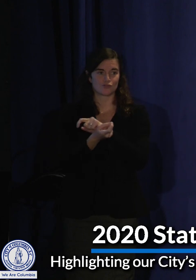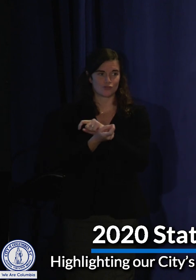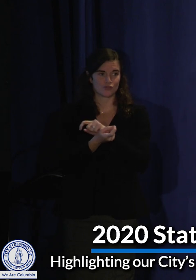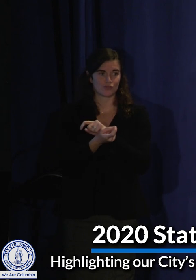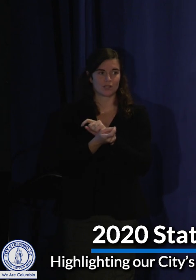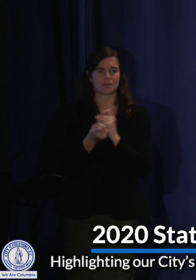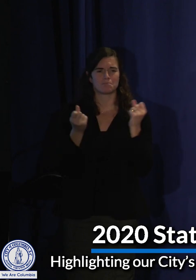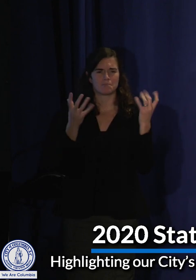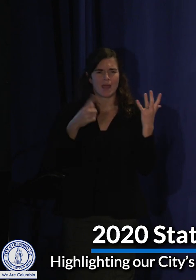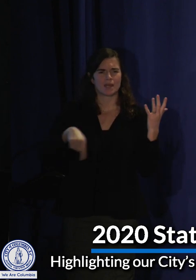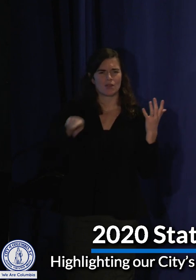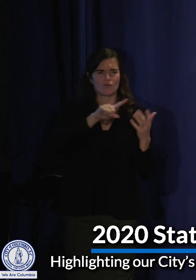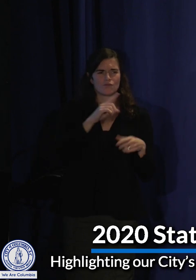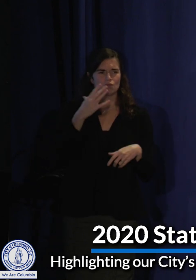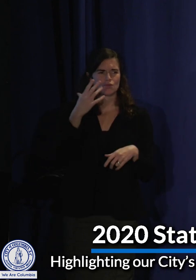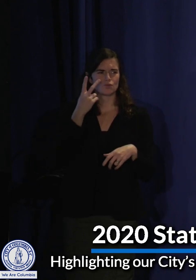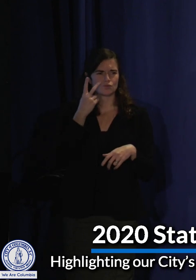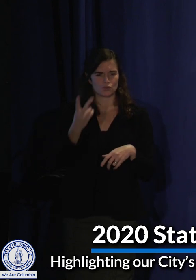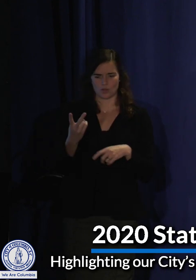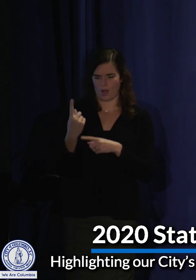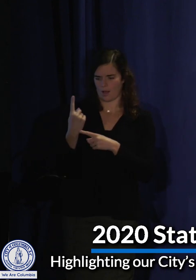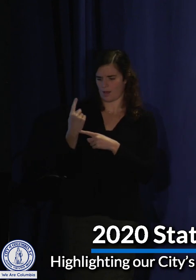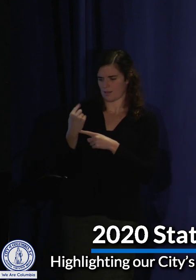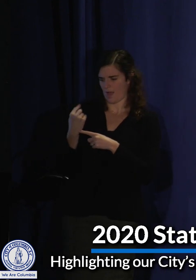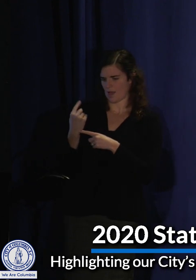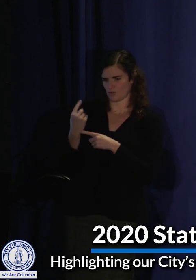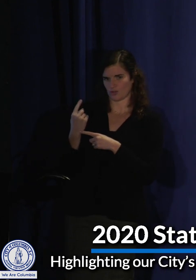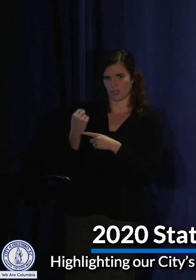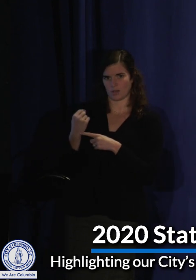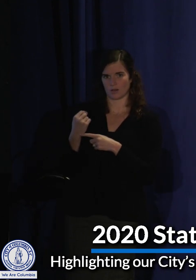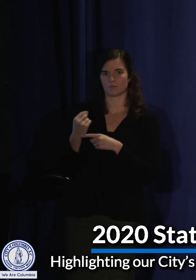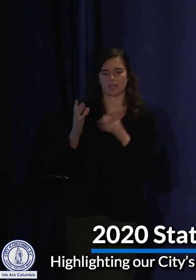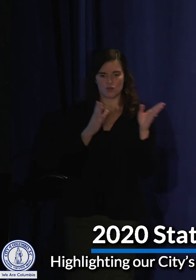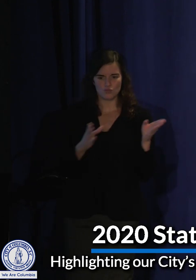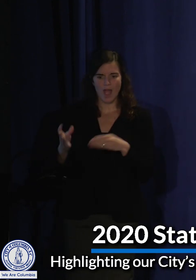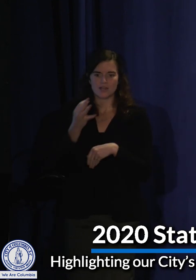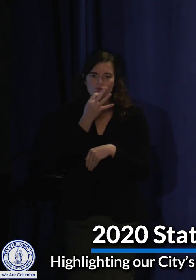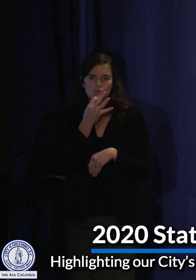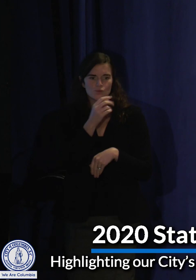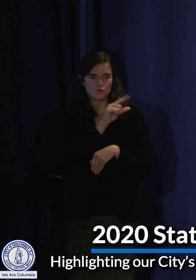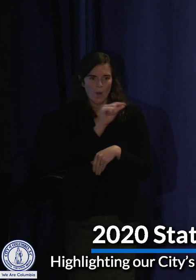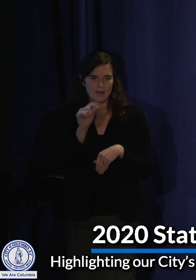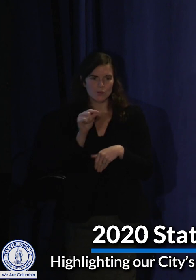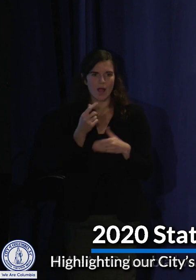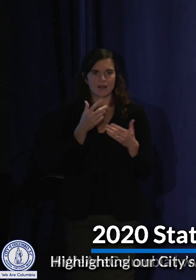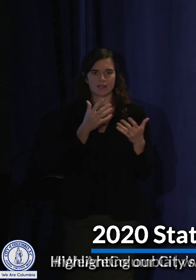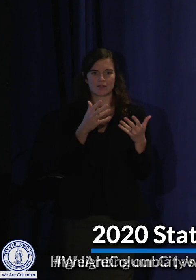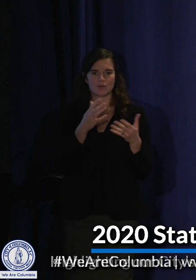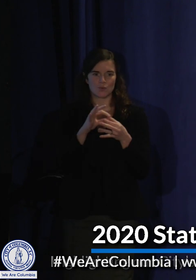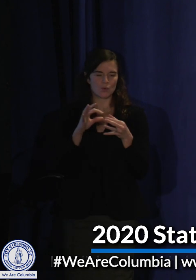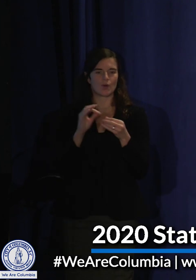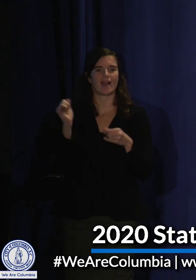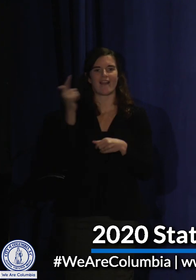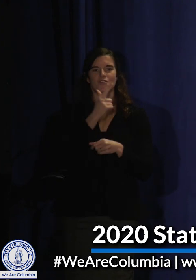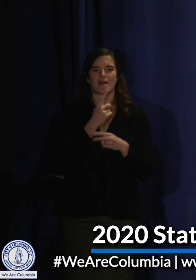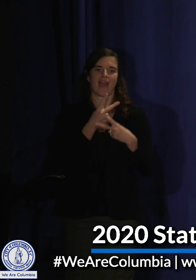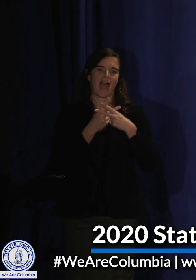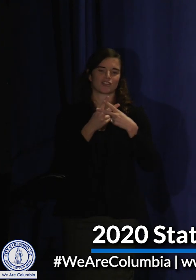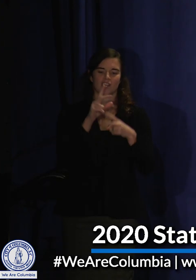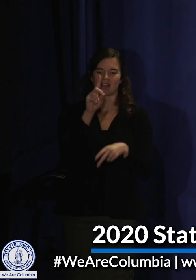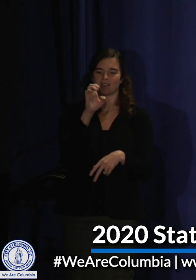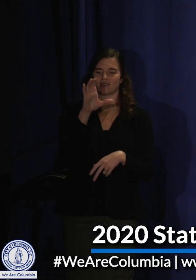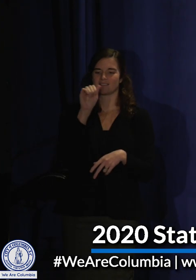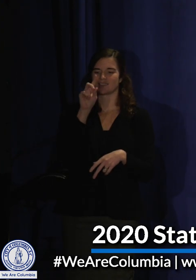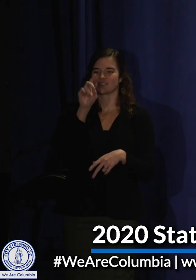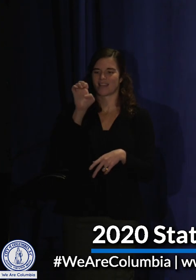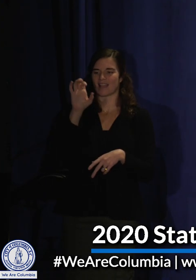end of last year, as we were preparing for 2020, everyone was hashtagging the decade challenge on social